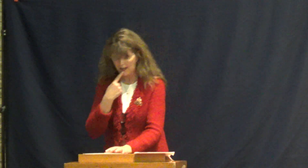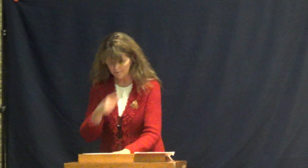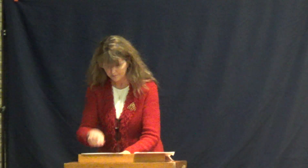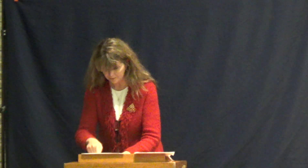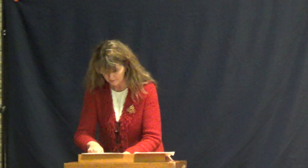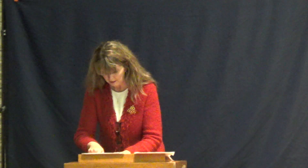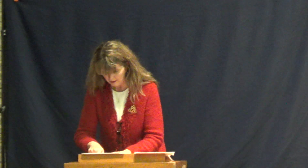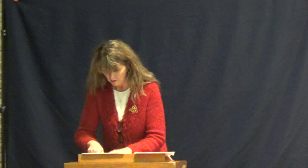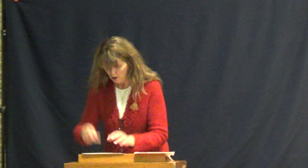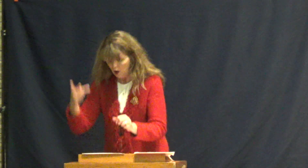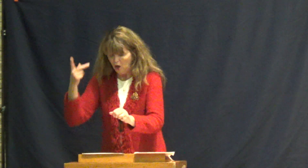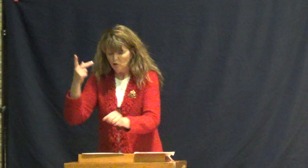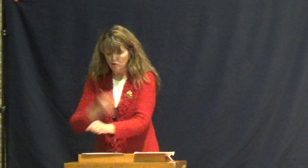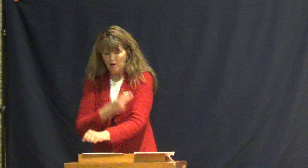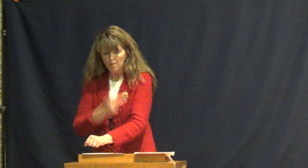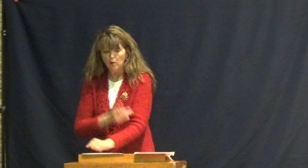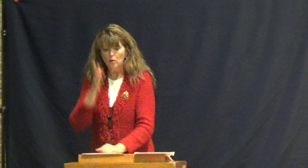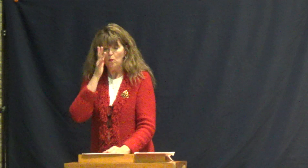Well,